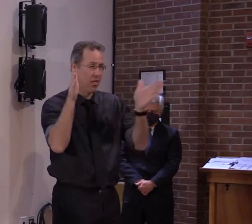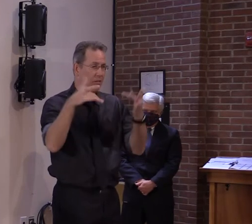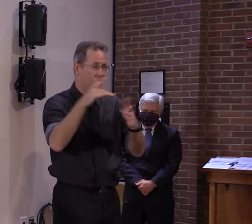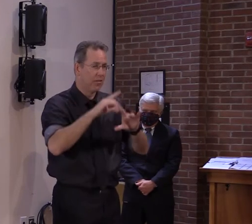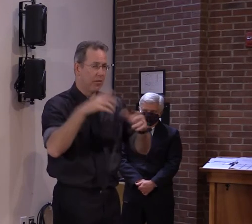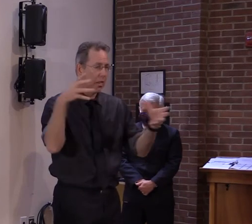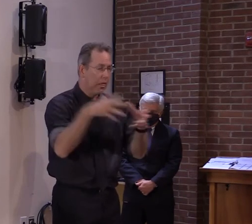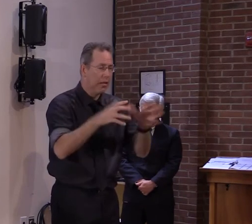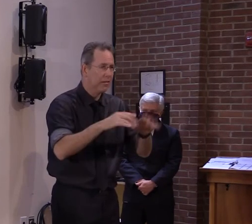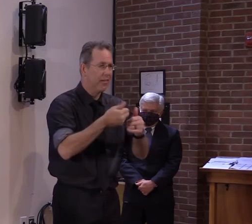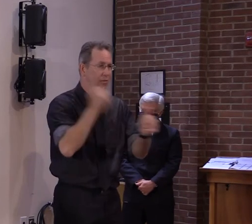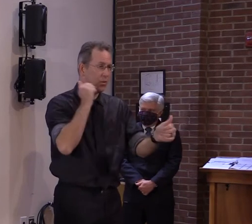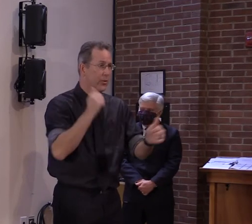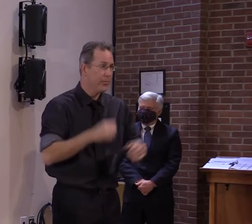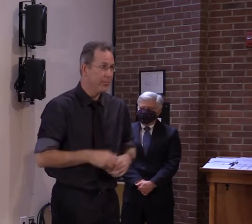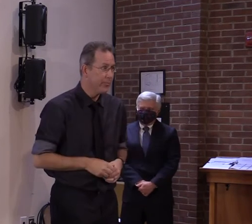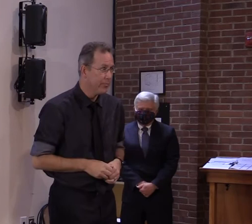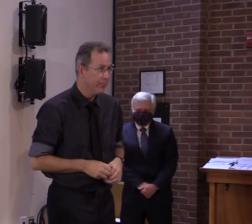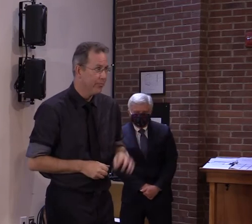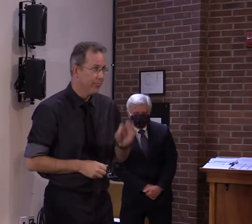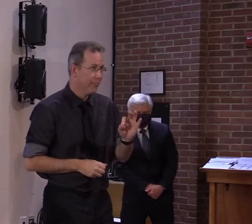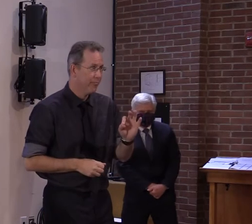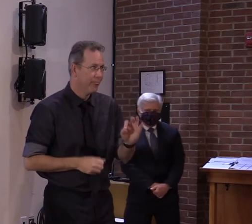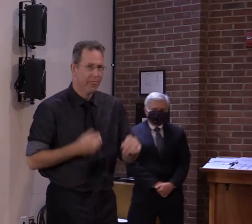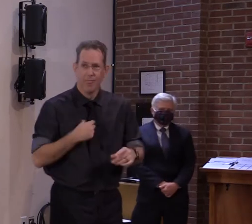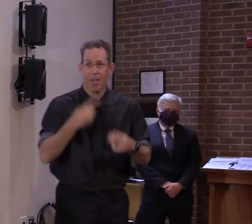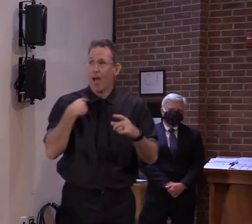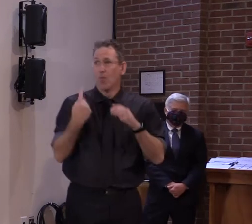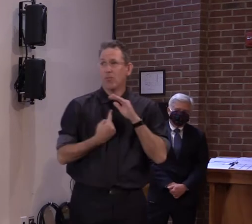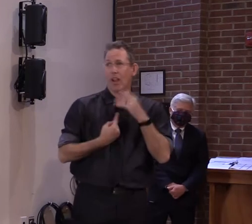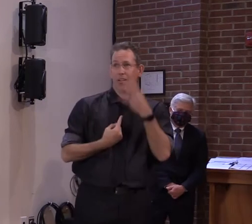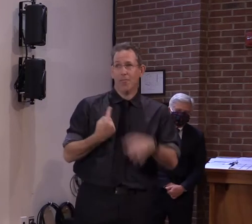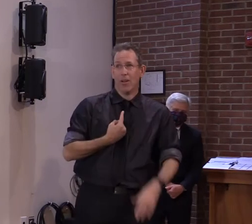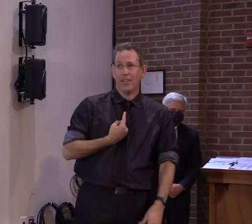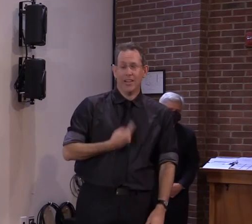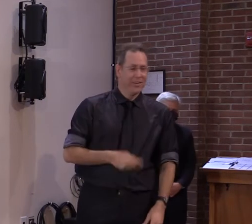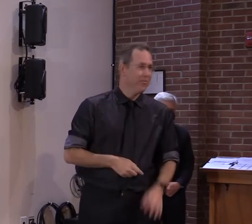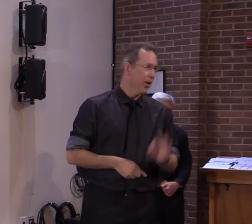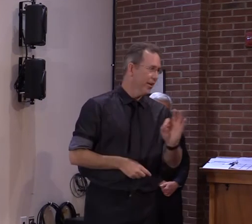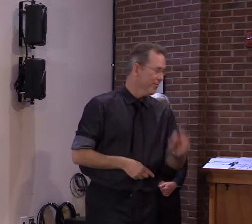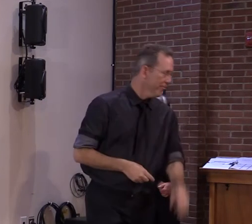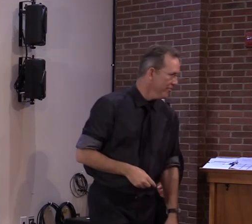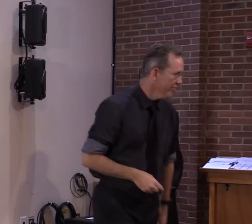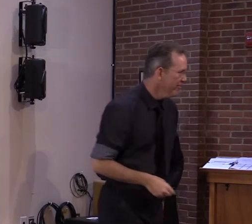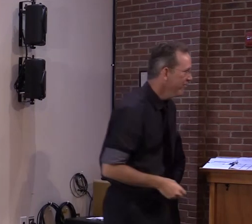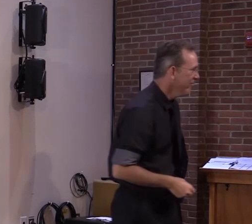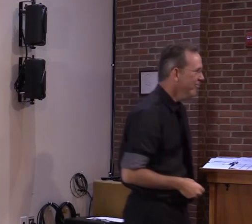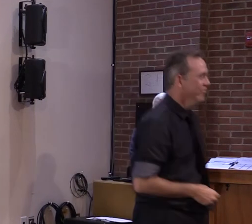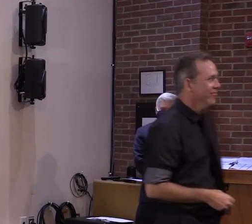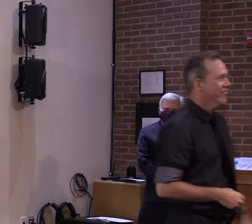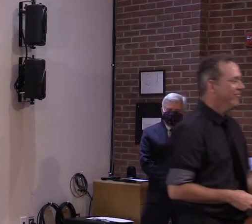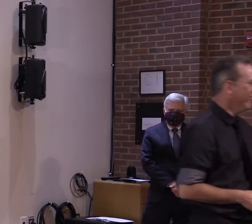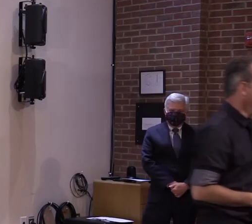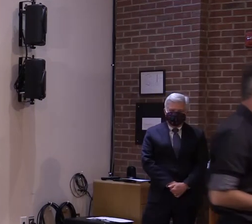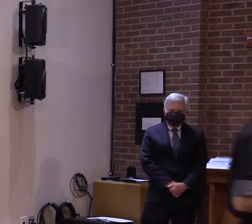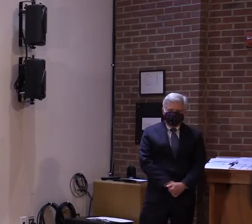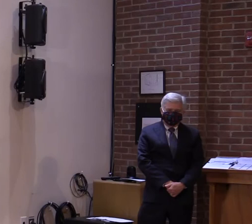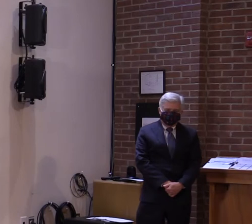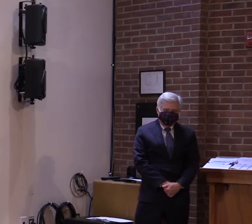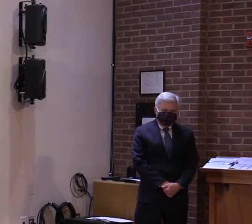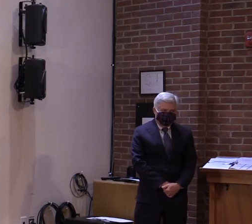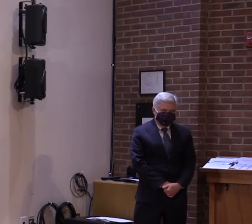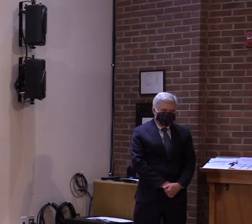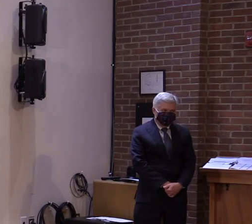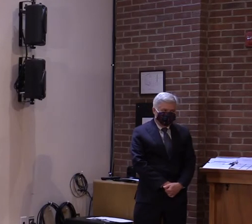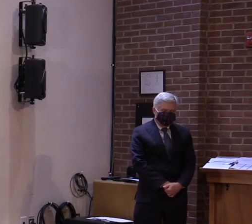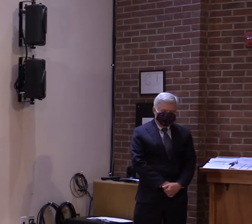I'm totally isolated, thank you. All right, we still have 9 in the queue, and it's after 1. We'll go to Greg at the County